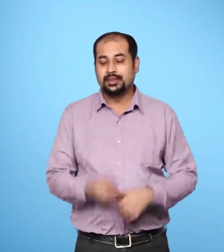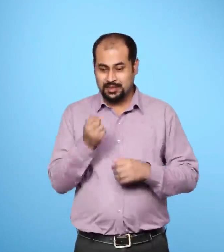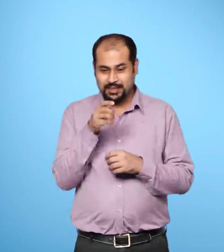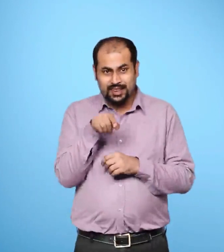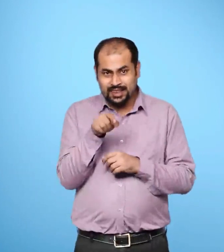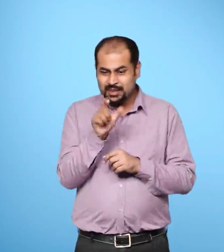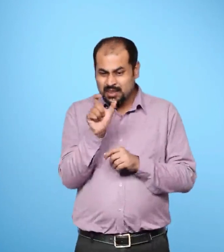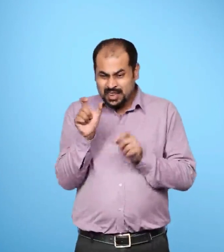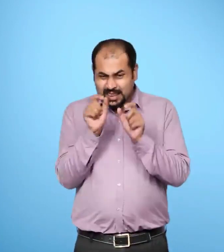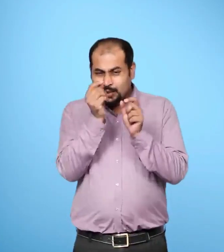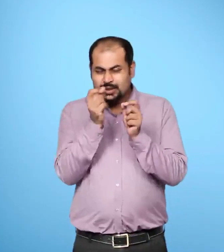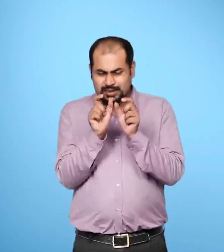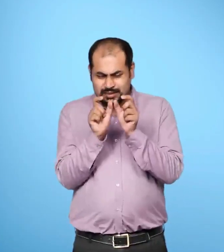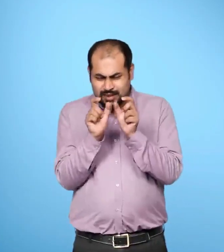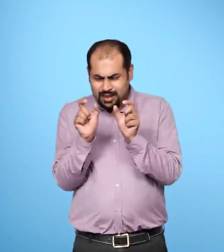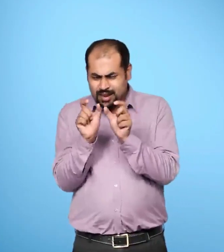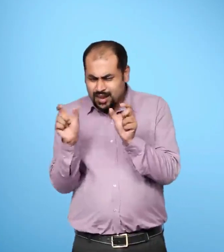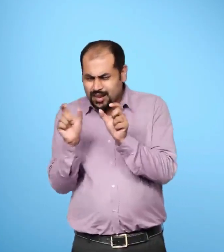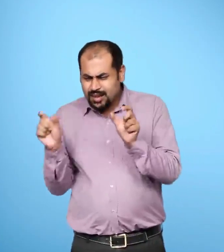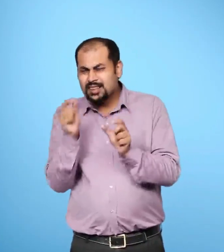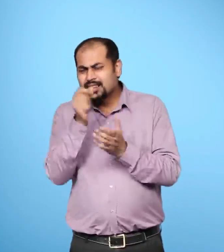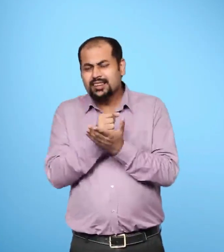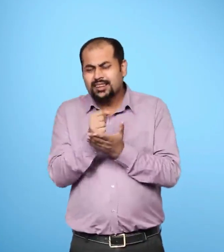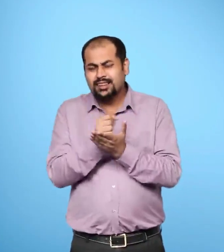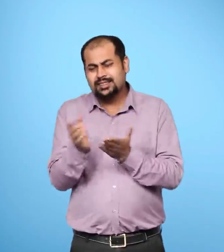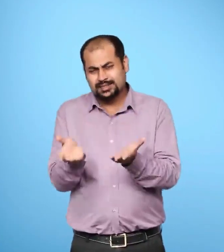You try writing the breakup for these.